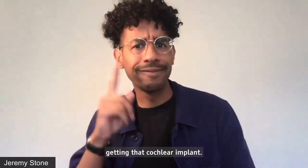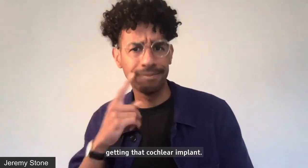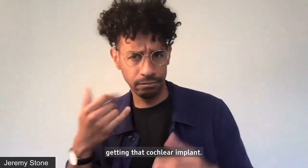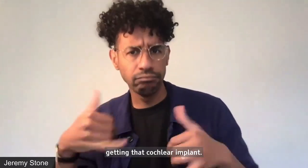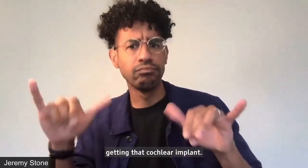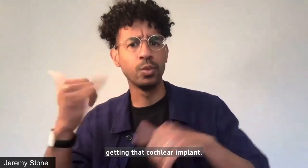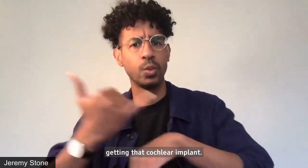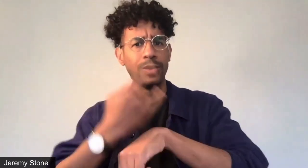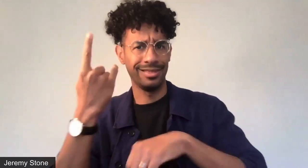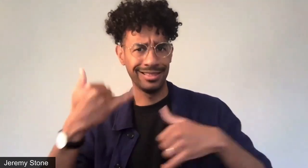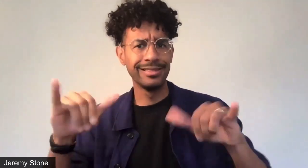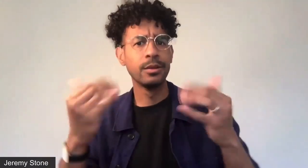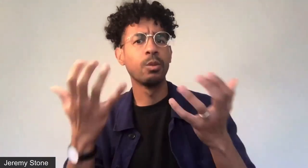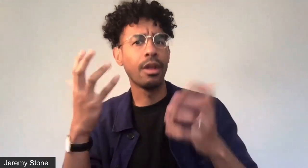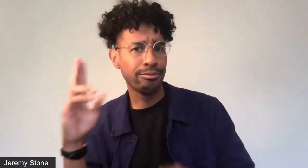that cochlear implant.